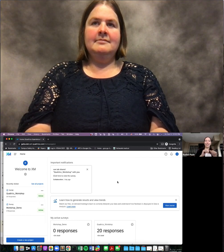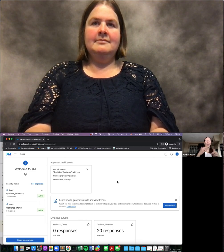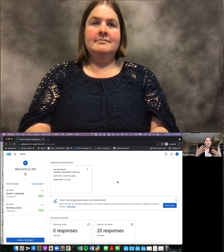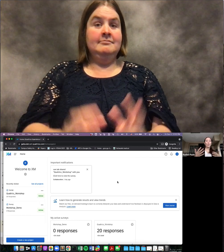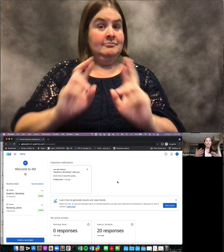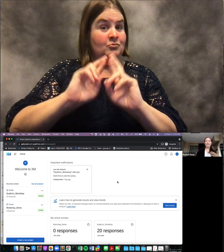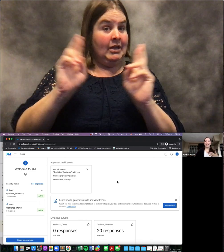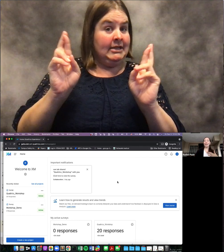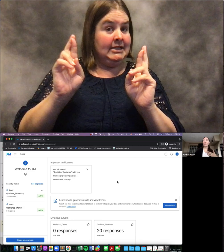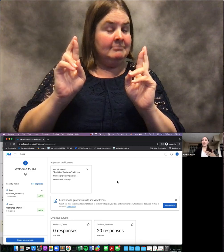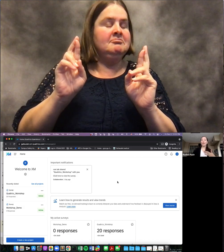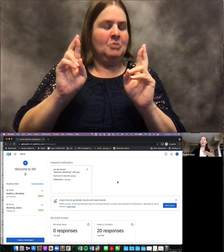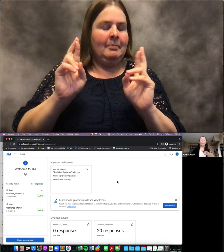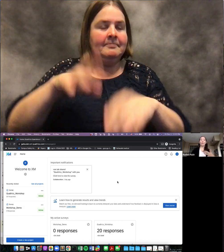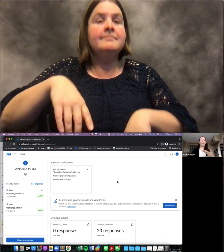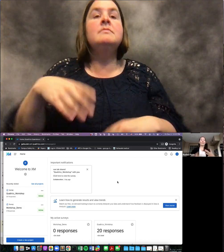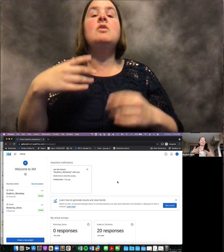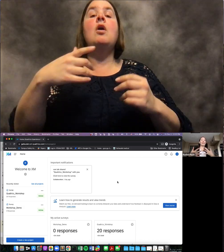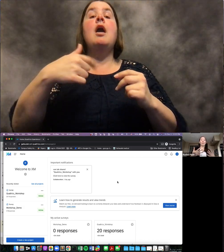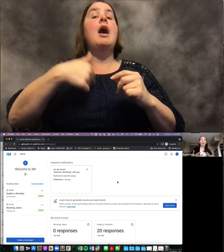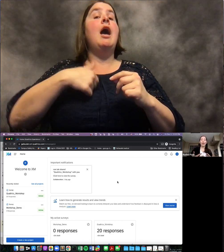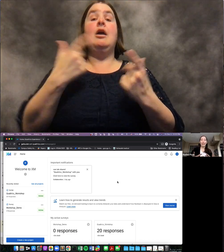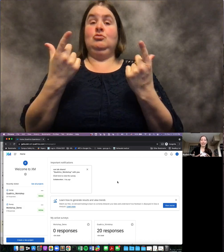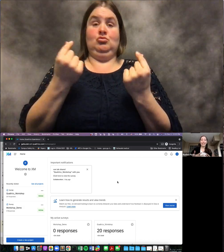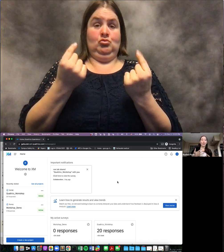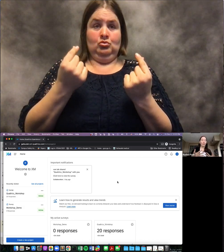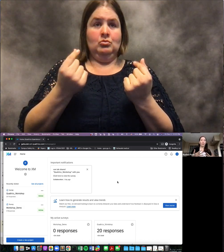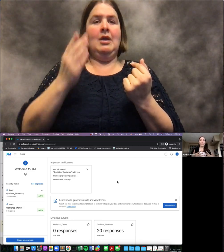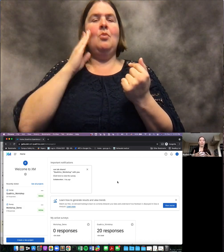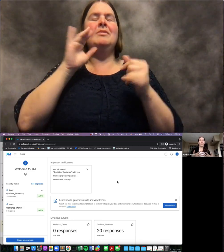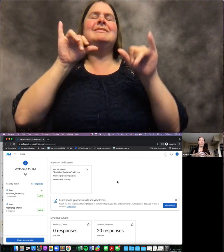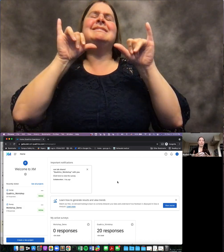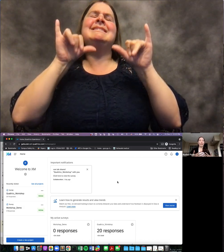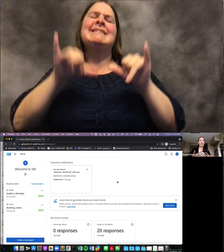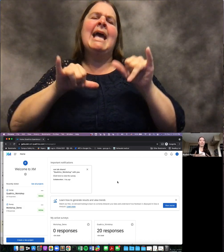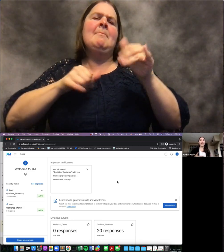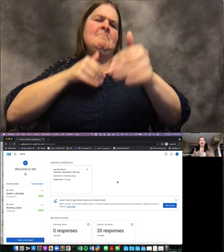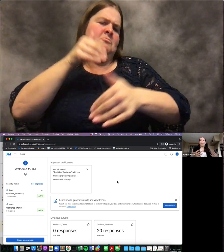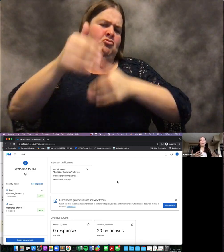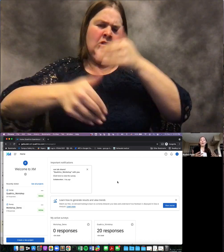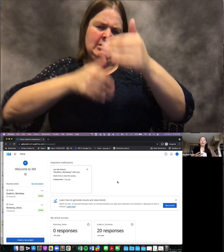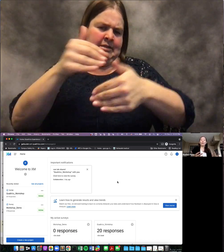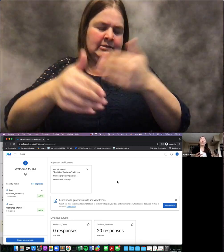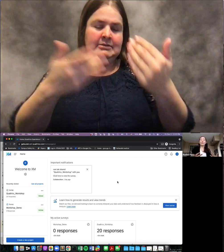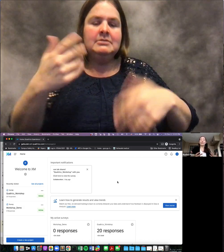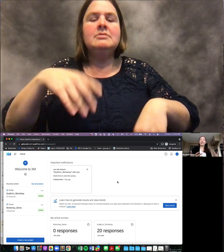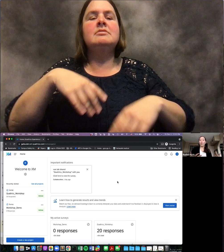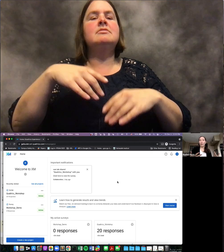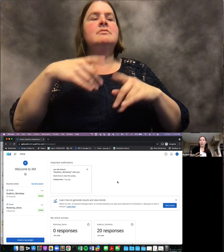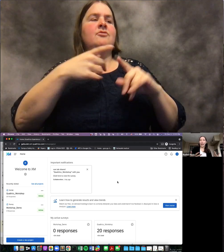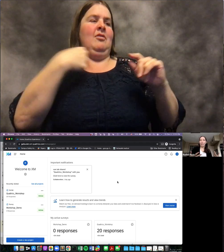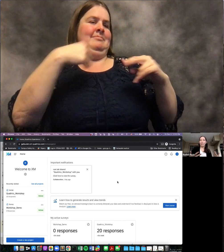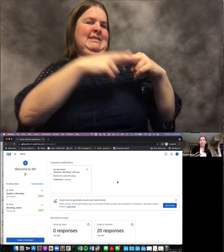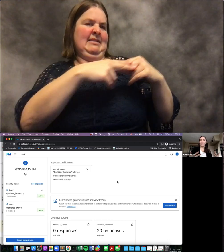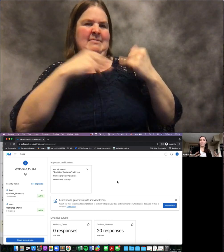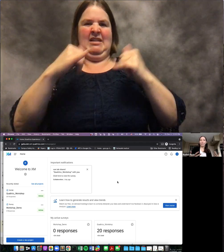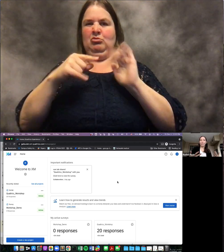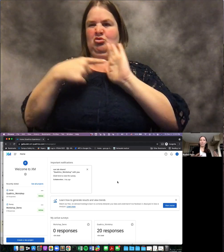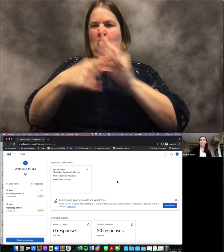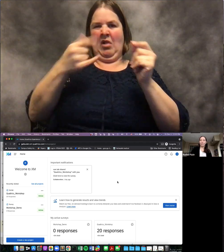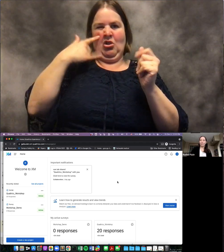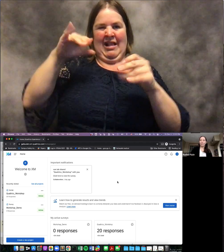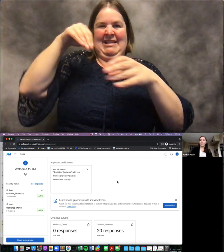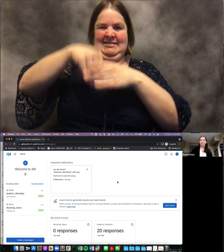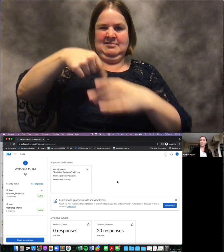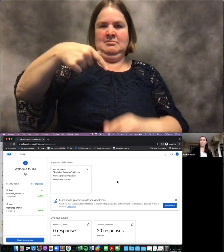Ready? So basically, I'm going to go through the same process that we just went through in the slides, but now we're going to do it in real time.